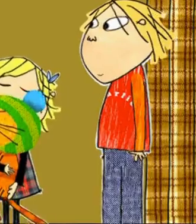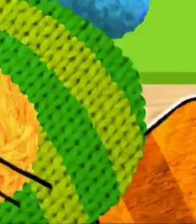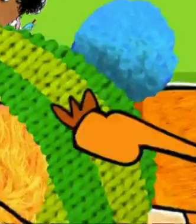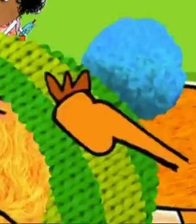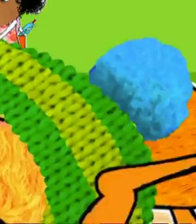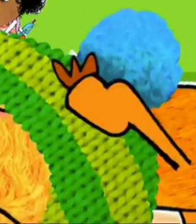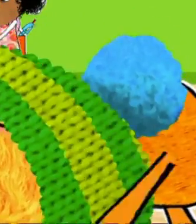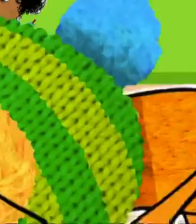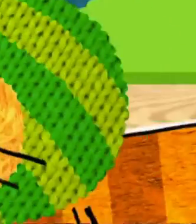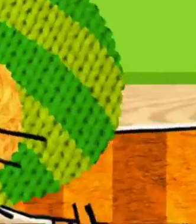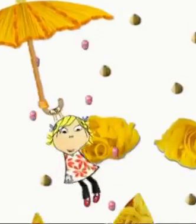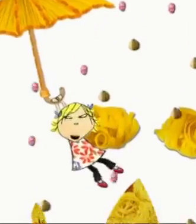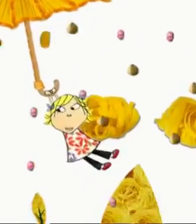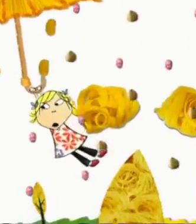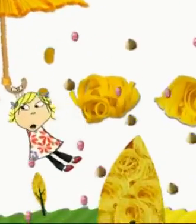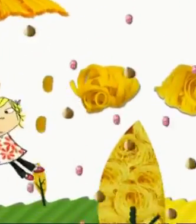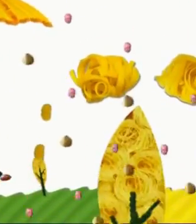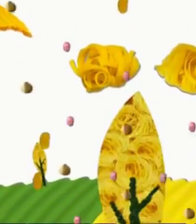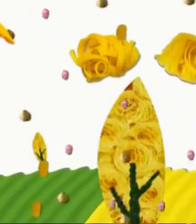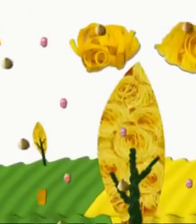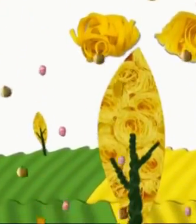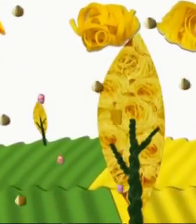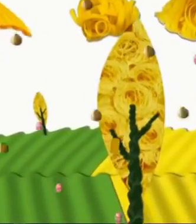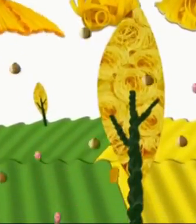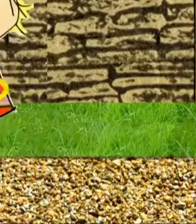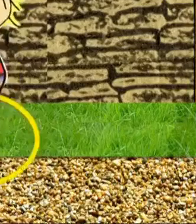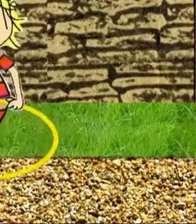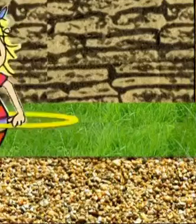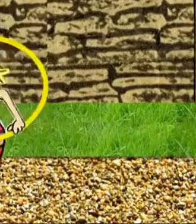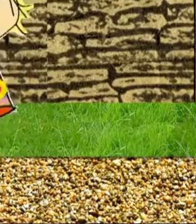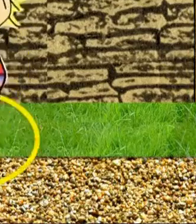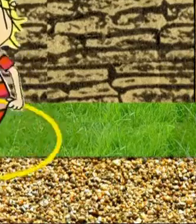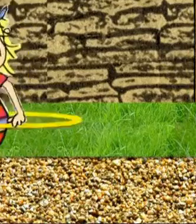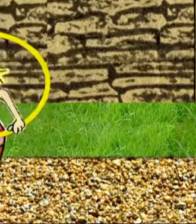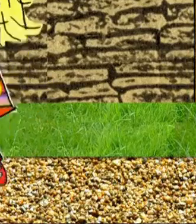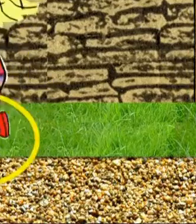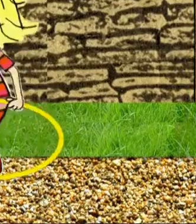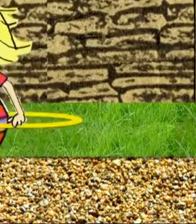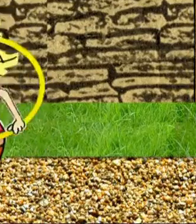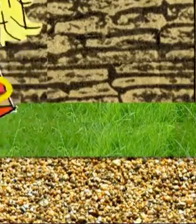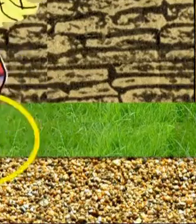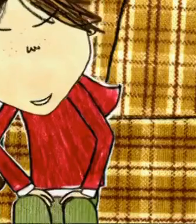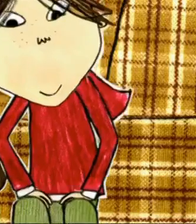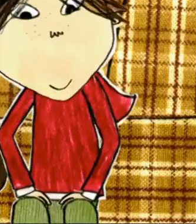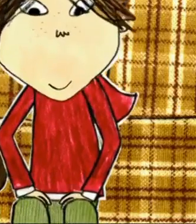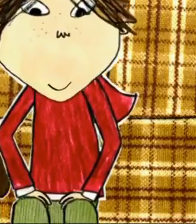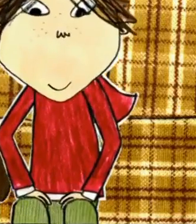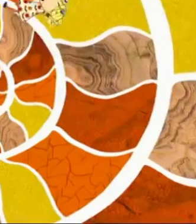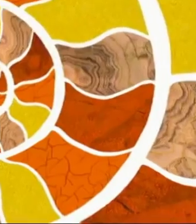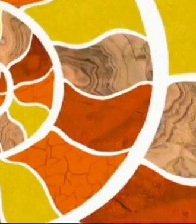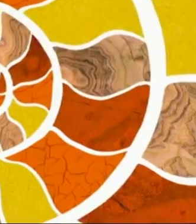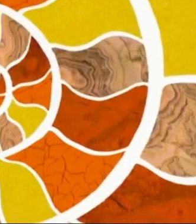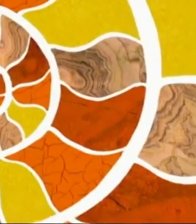that cat wearing a hat? I make pictures after beans and spaghetti. Look at my hula skipping, Charlie. That's really clever,